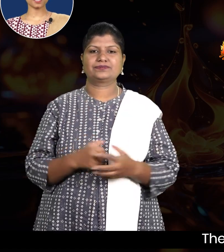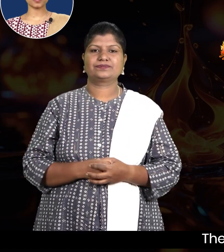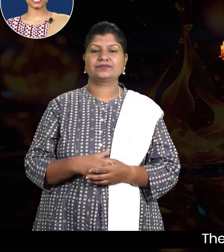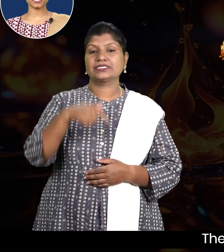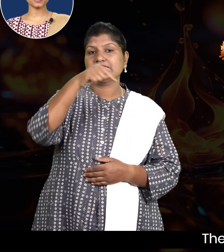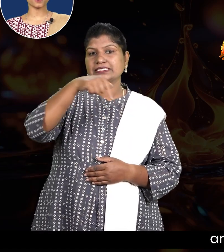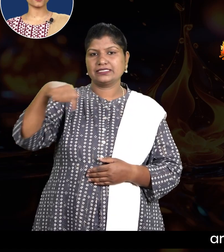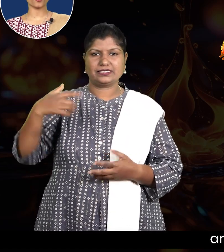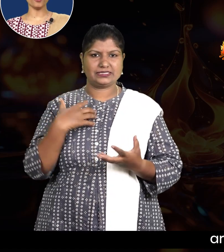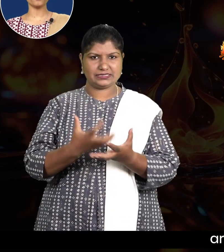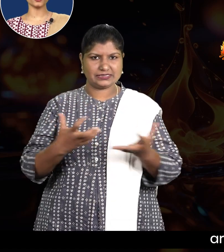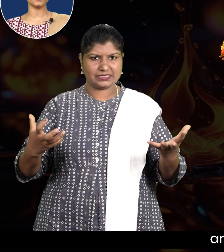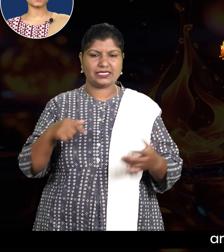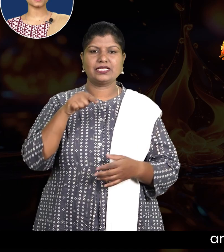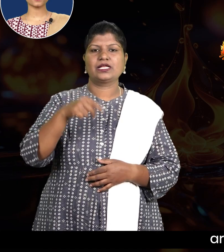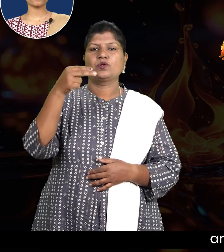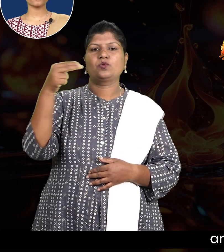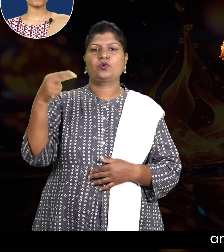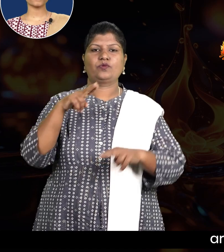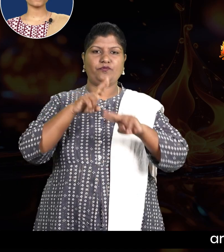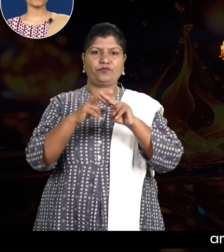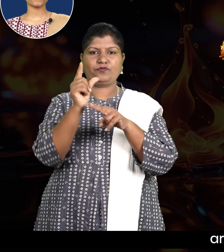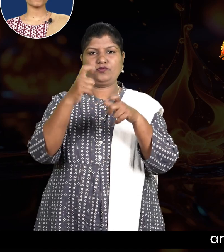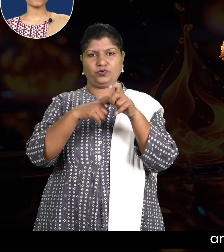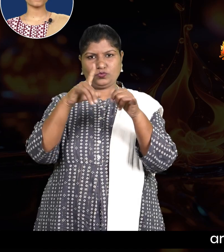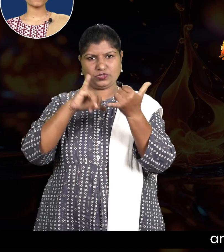These substances are called fuels.